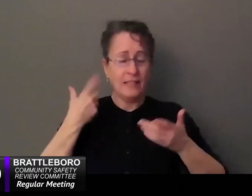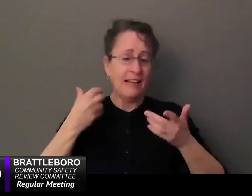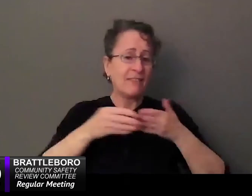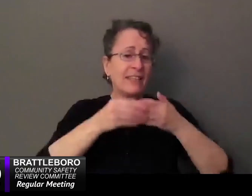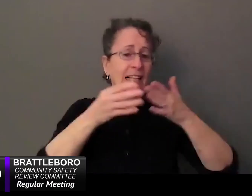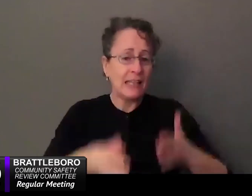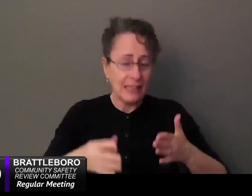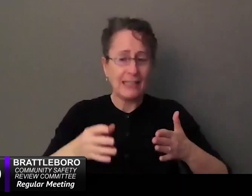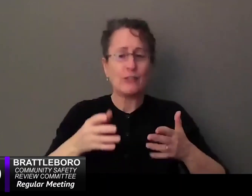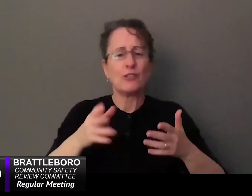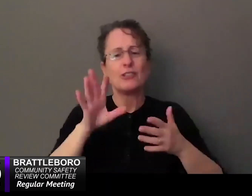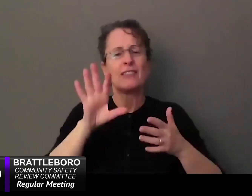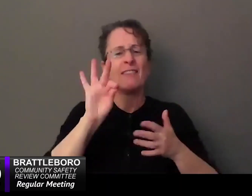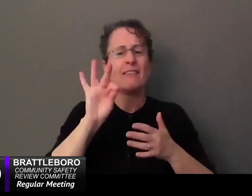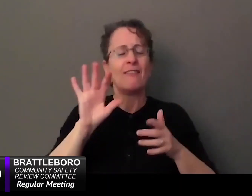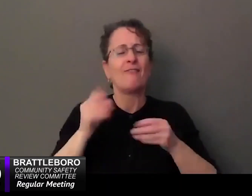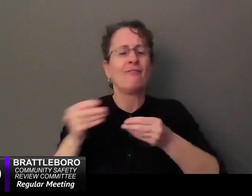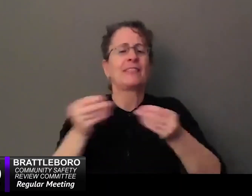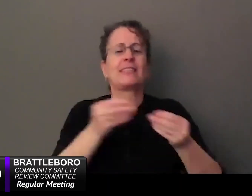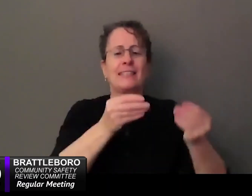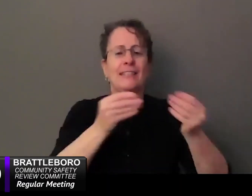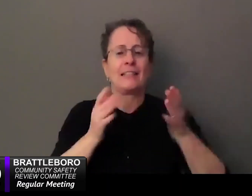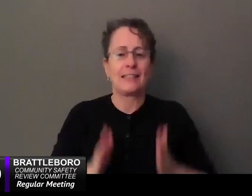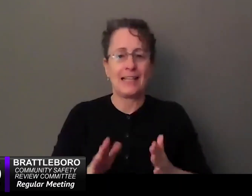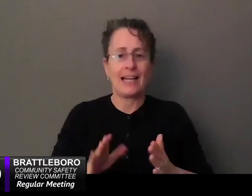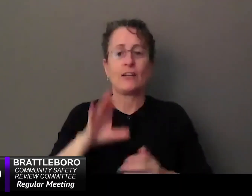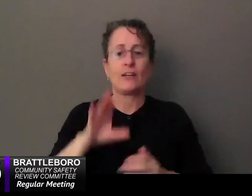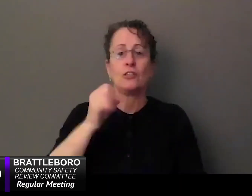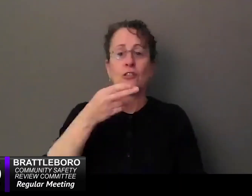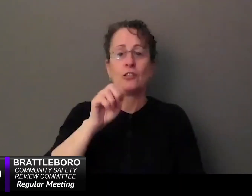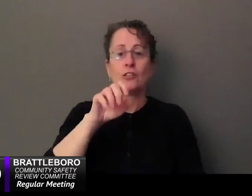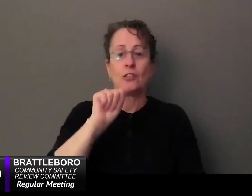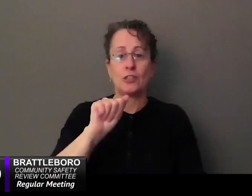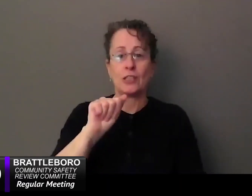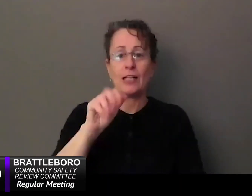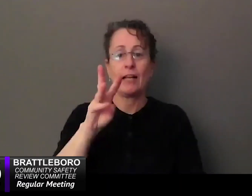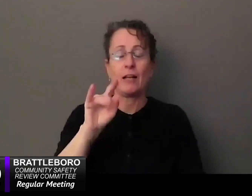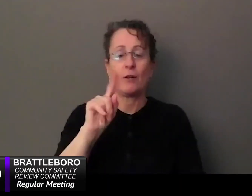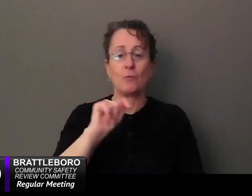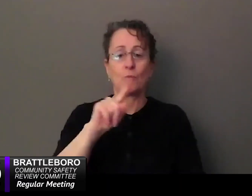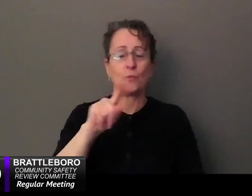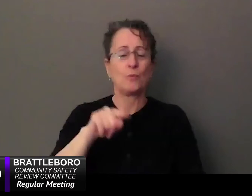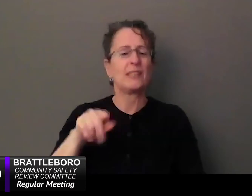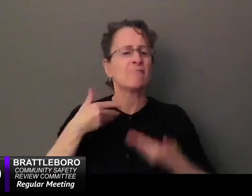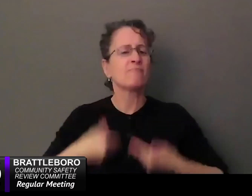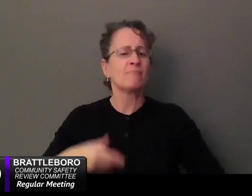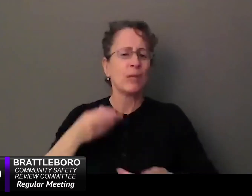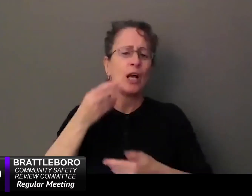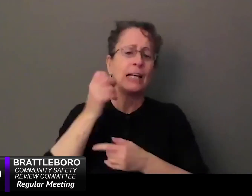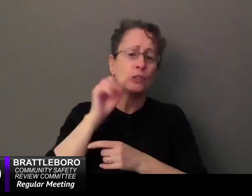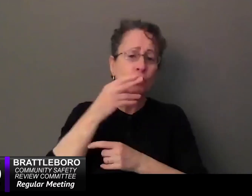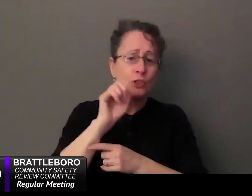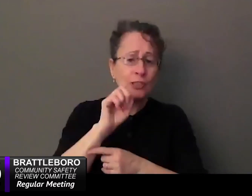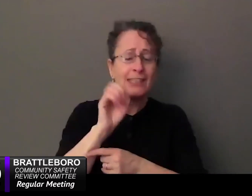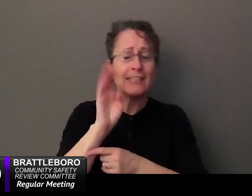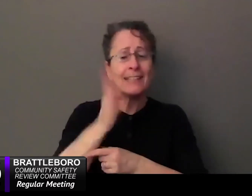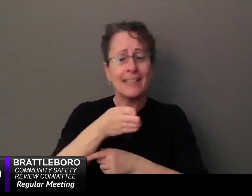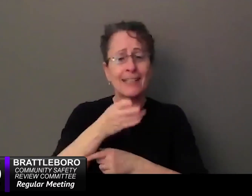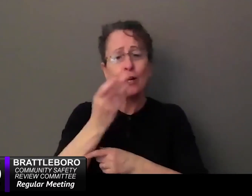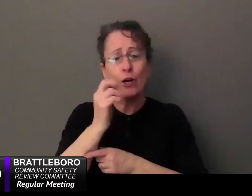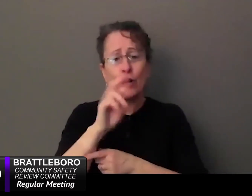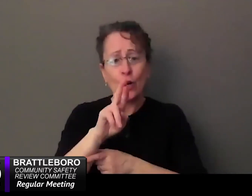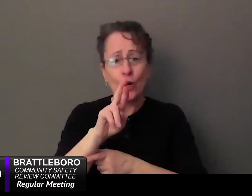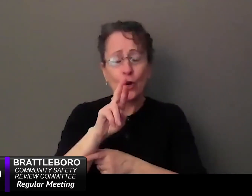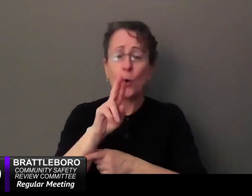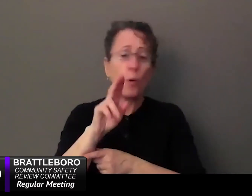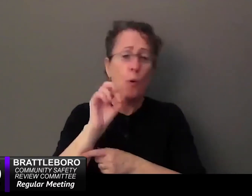Shay Witzberger. I use she, her, or they, them pronouns. And I'm just gonna start, before we do any